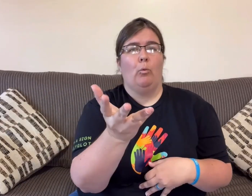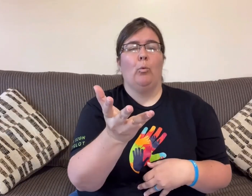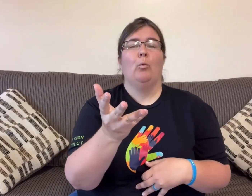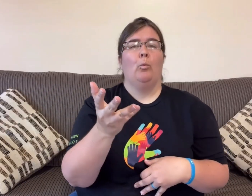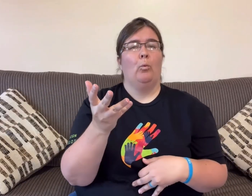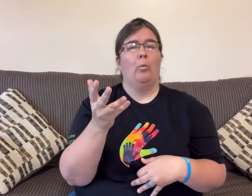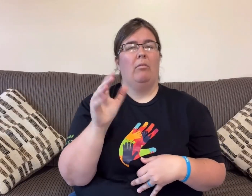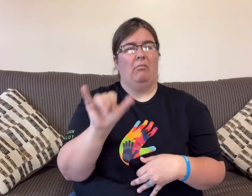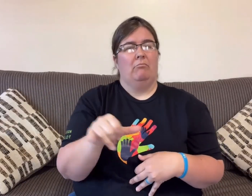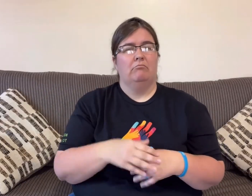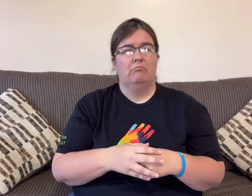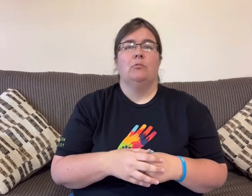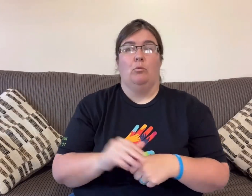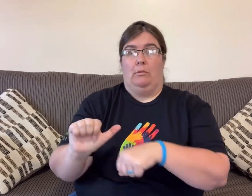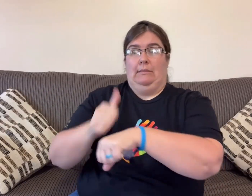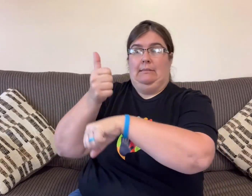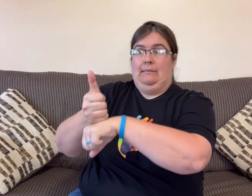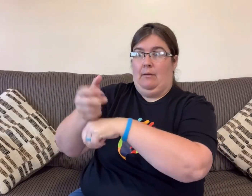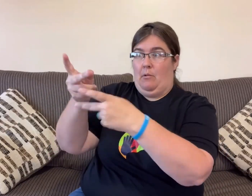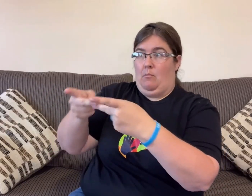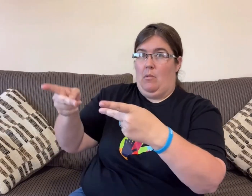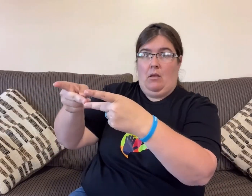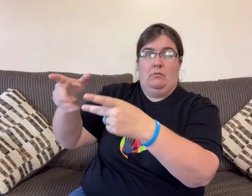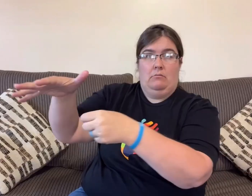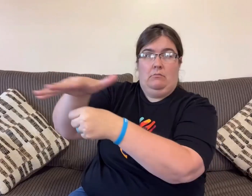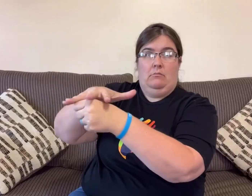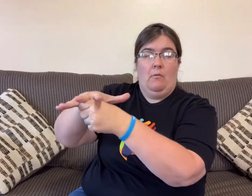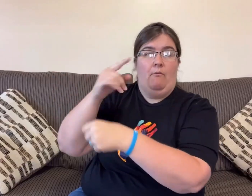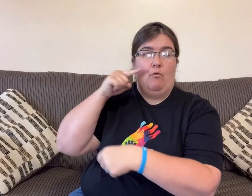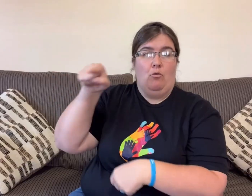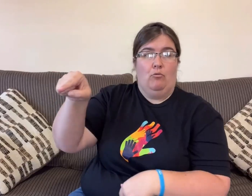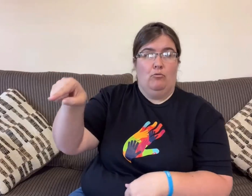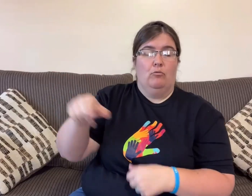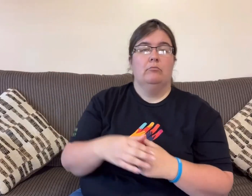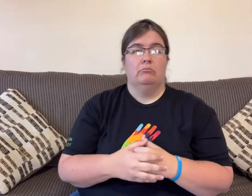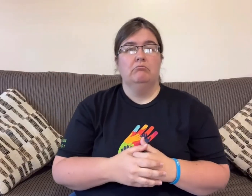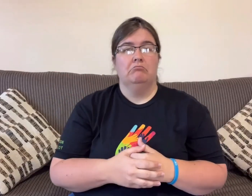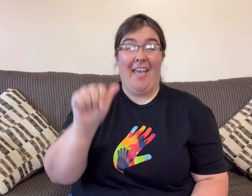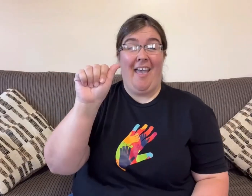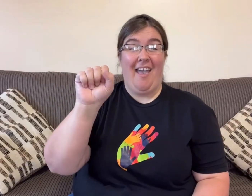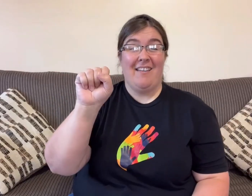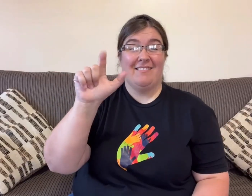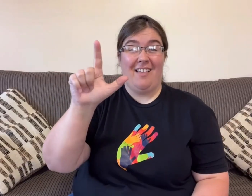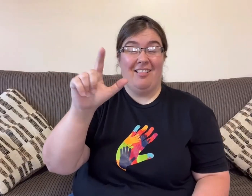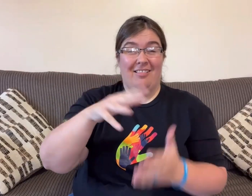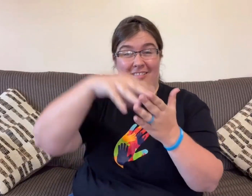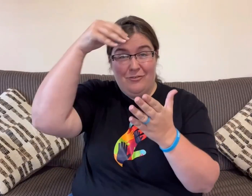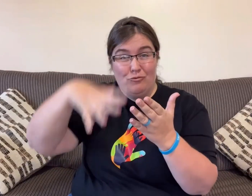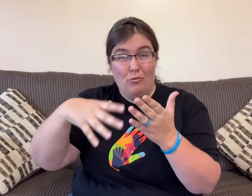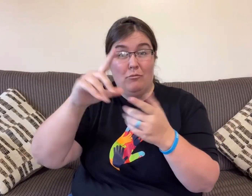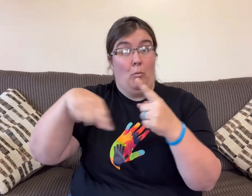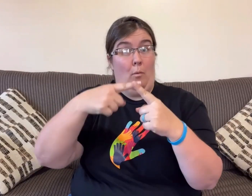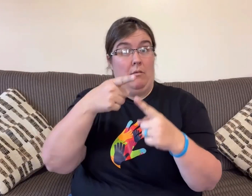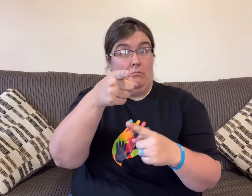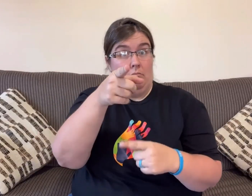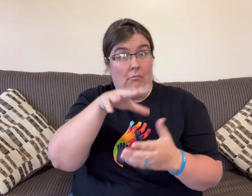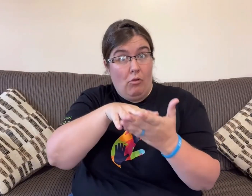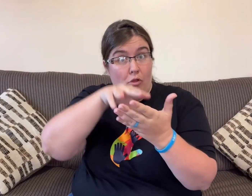She let me know or she let you know. So you set up a place, an index for a certain person for that conversation. When indexing